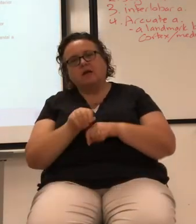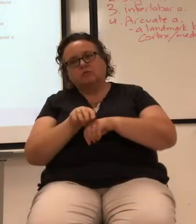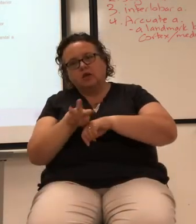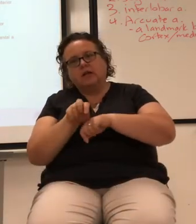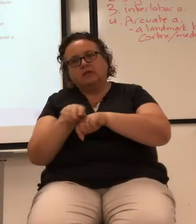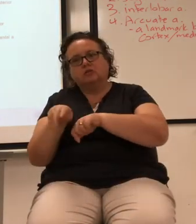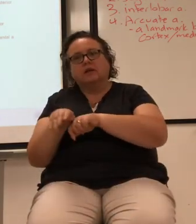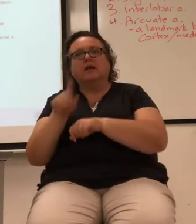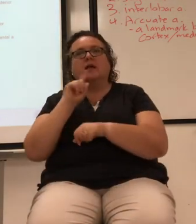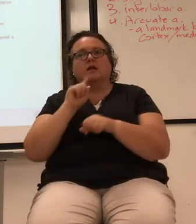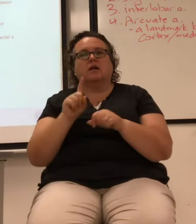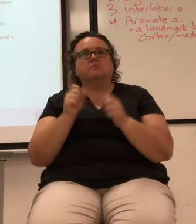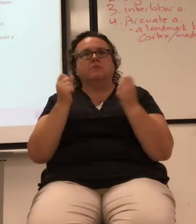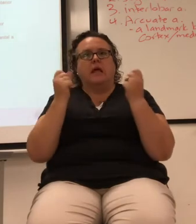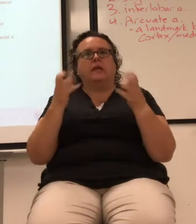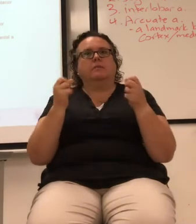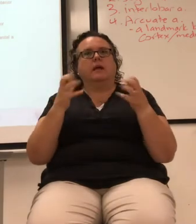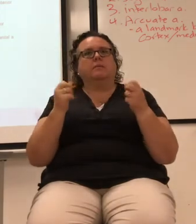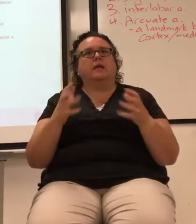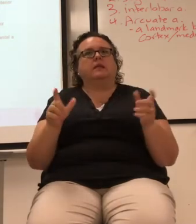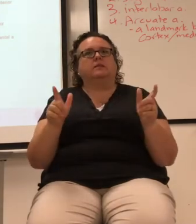radiate into the cortex.